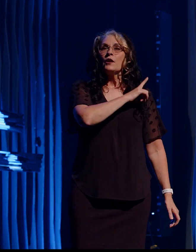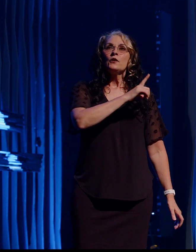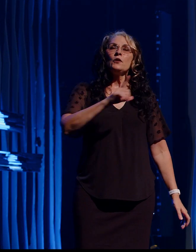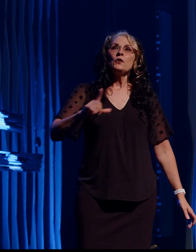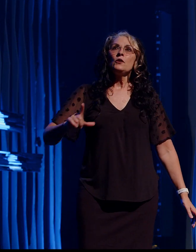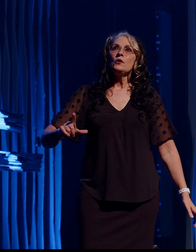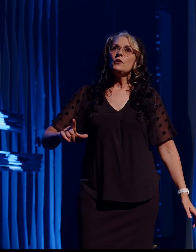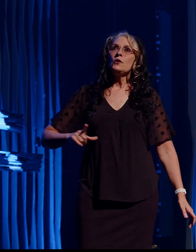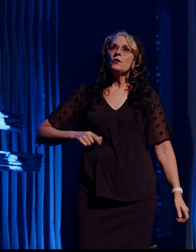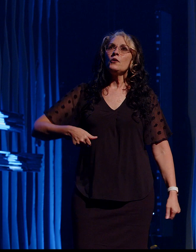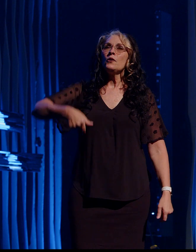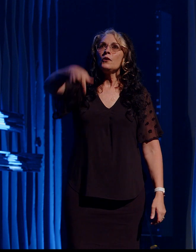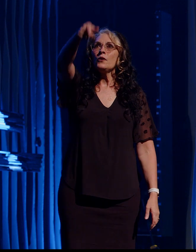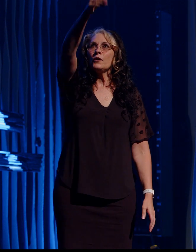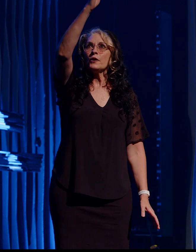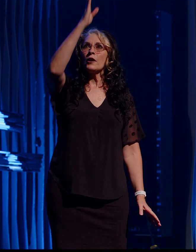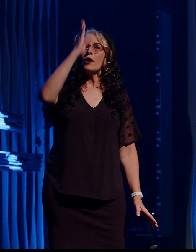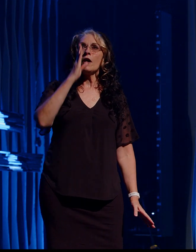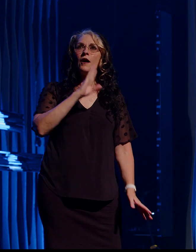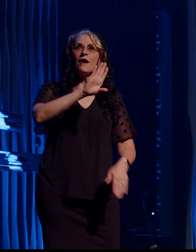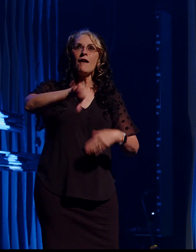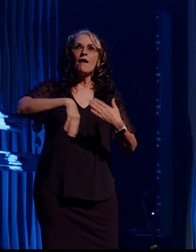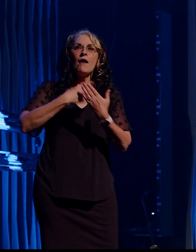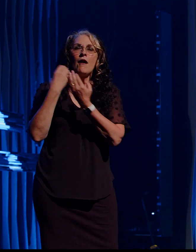Lord God